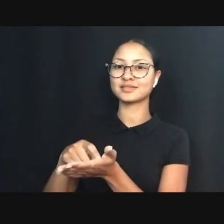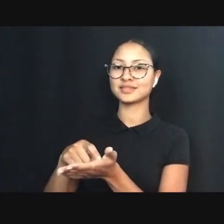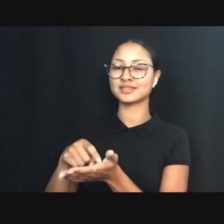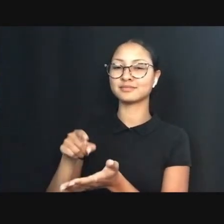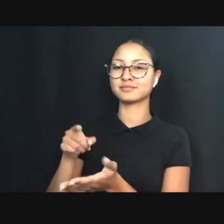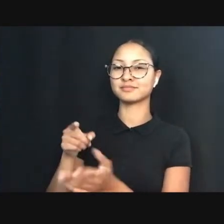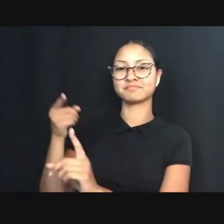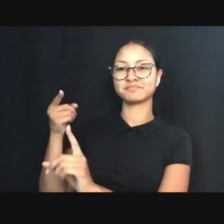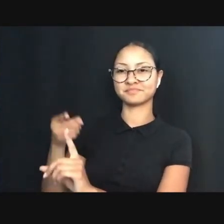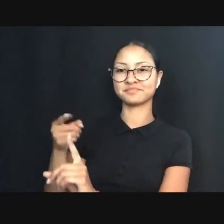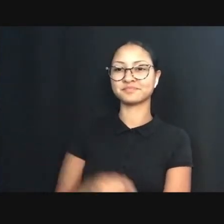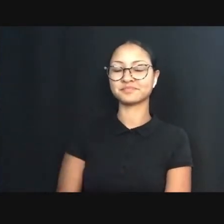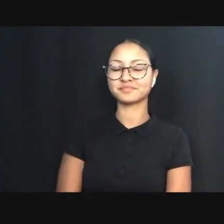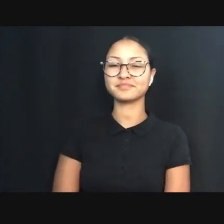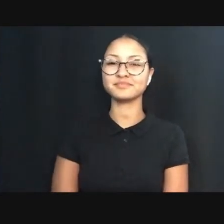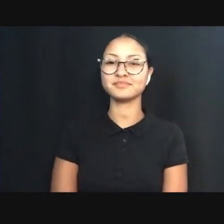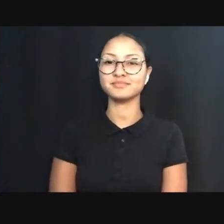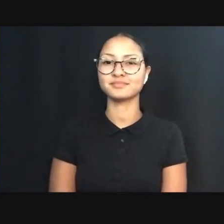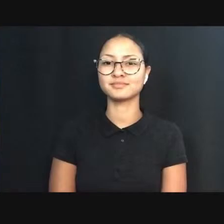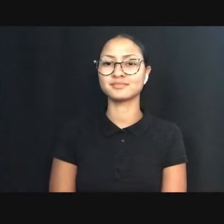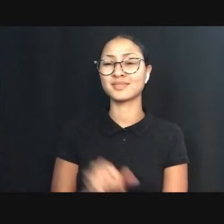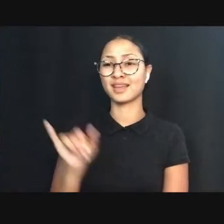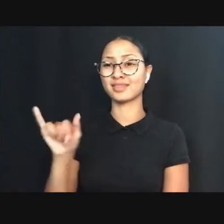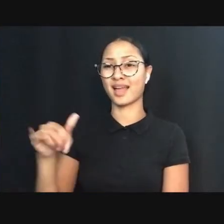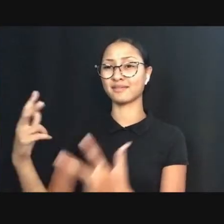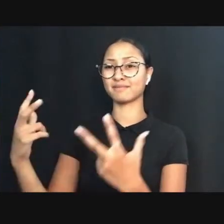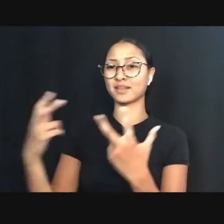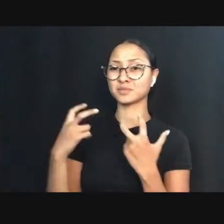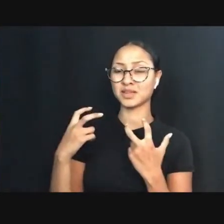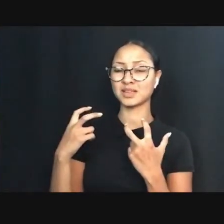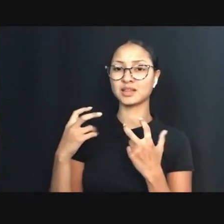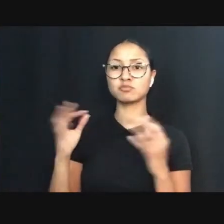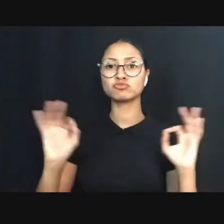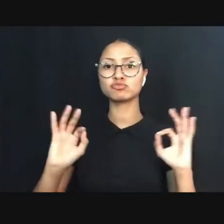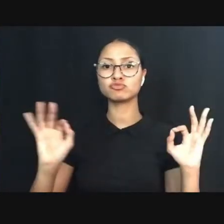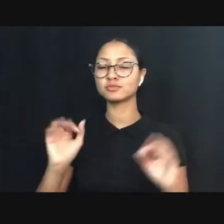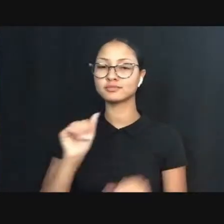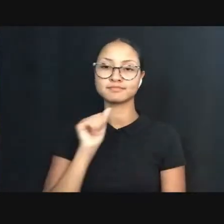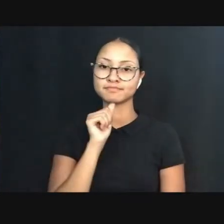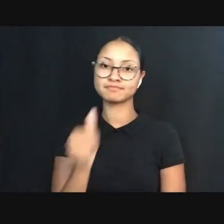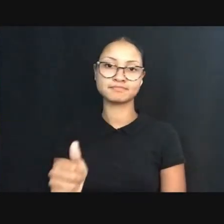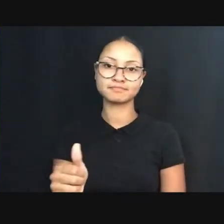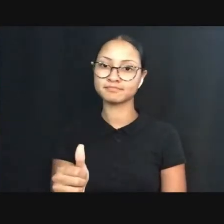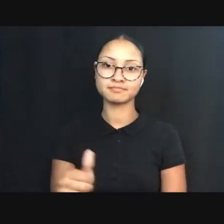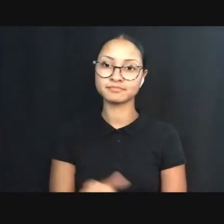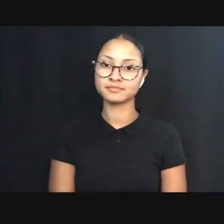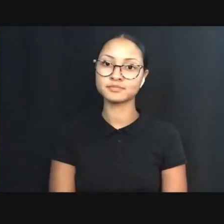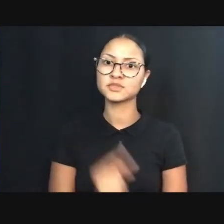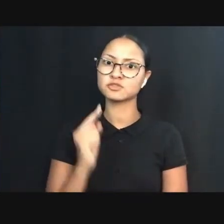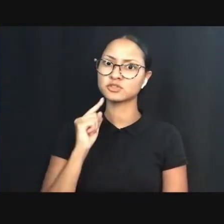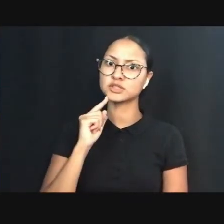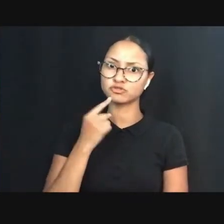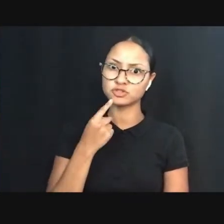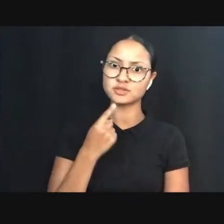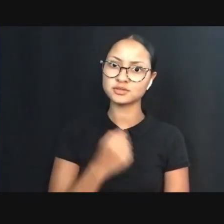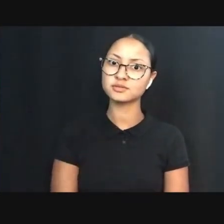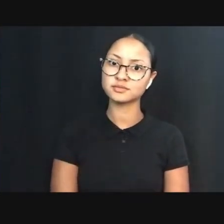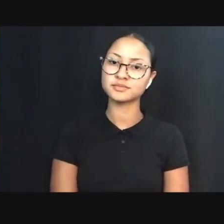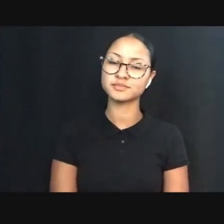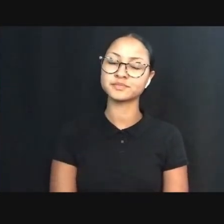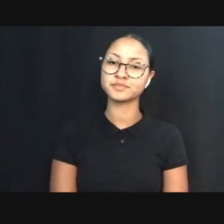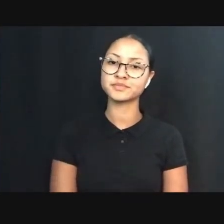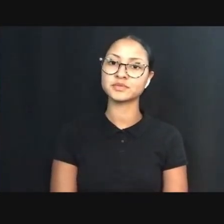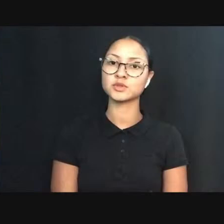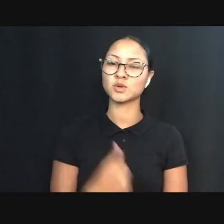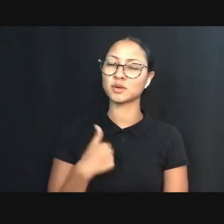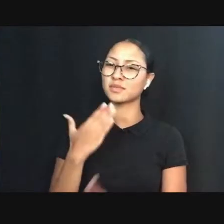it's not a small action gesture at all. So I'm trying to do the work of being really mindful of where those yeses come from so